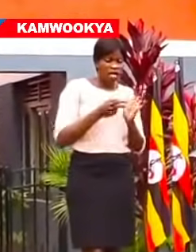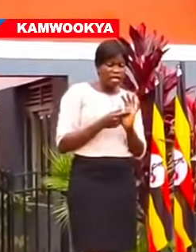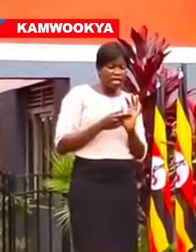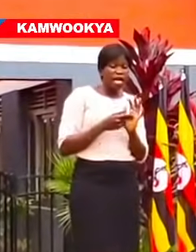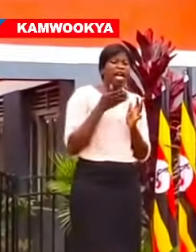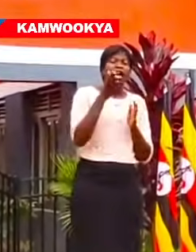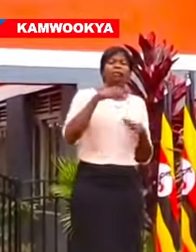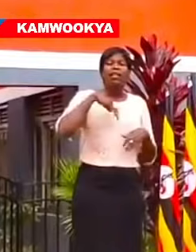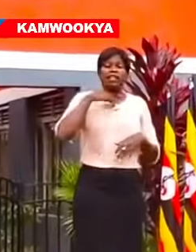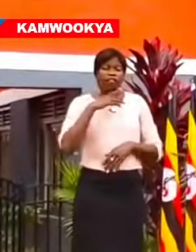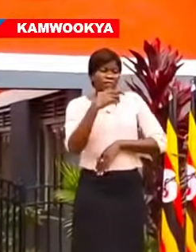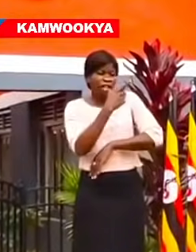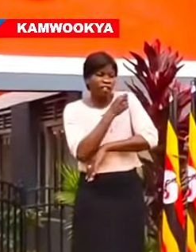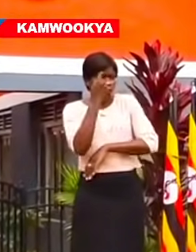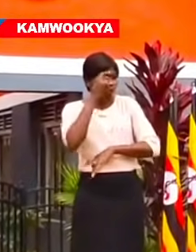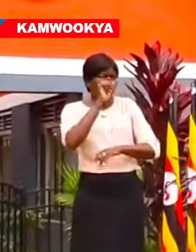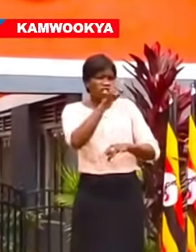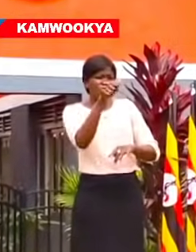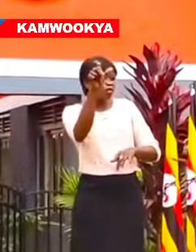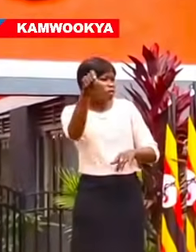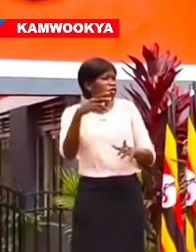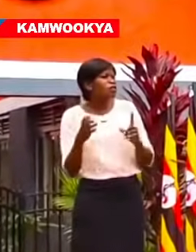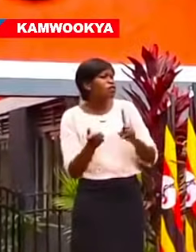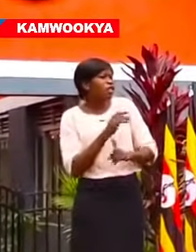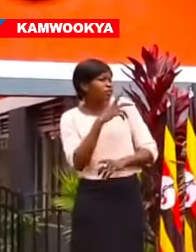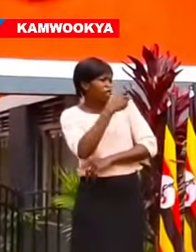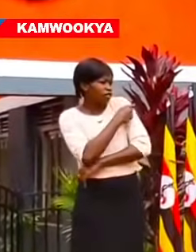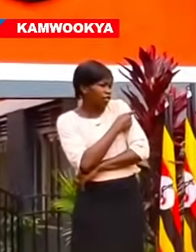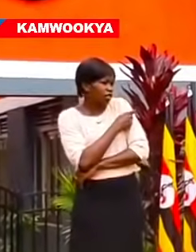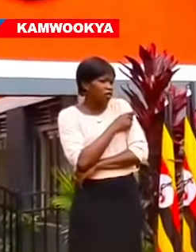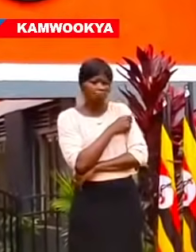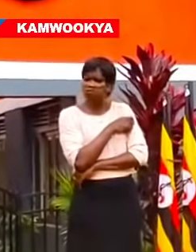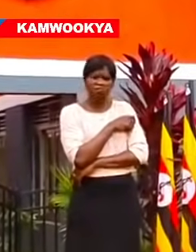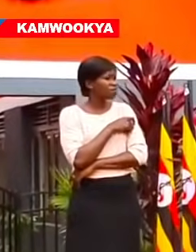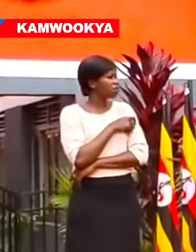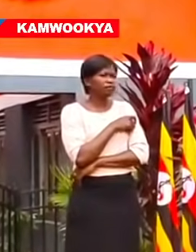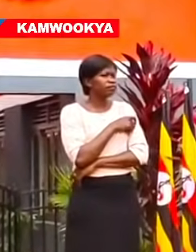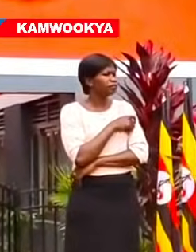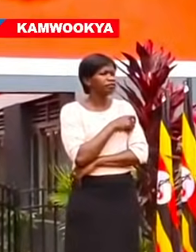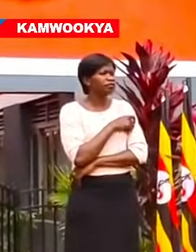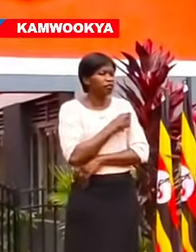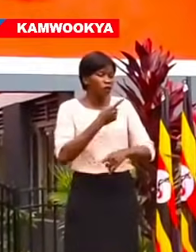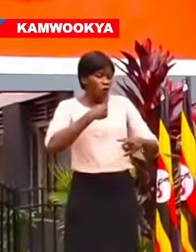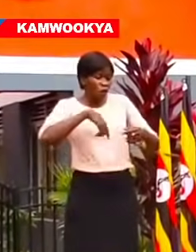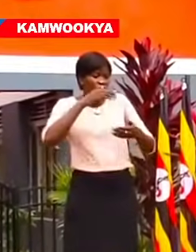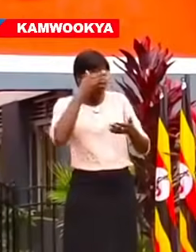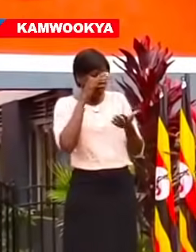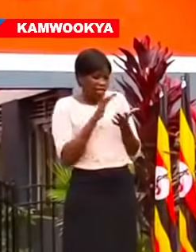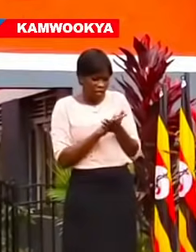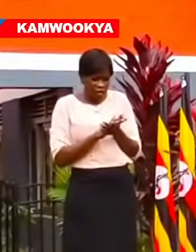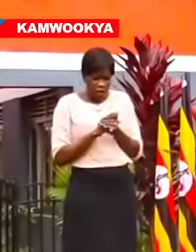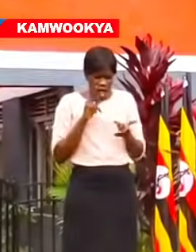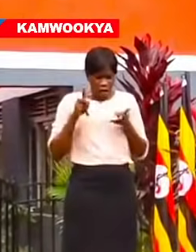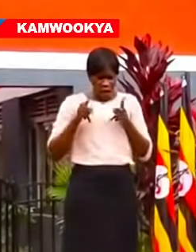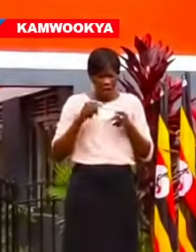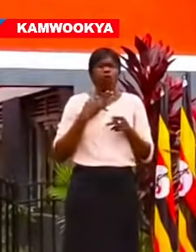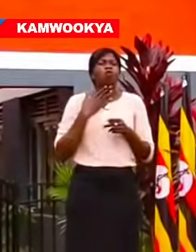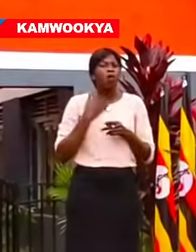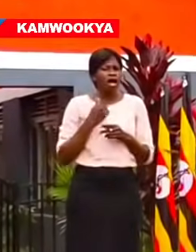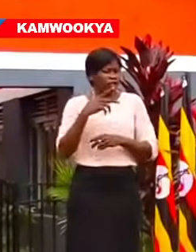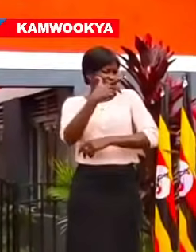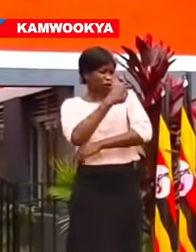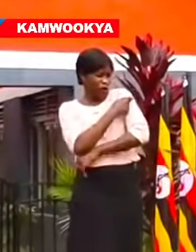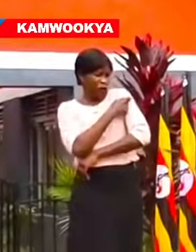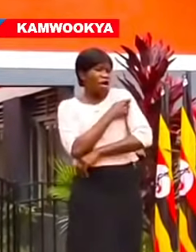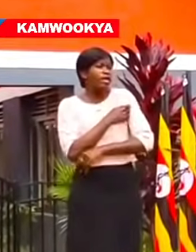get vaccinated. We don't believe that Ugandans don't want to get vaccinated. Matter